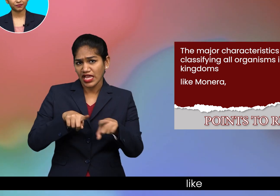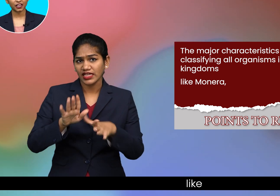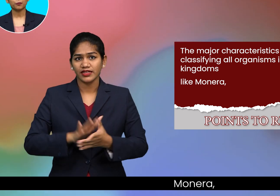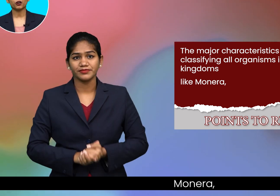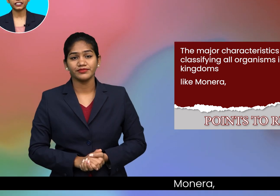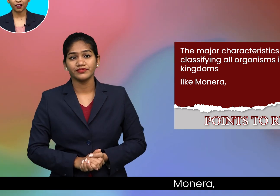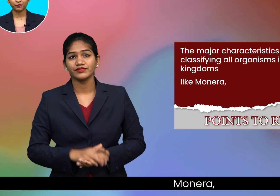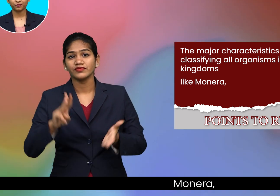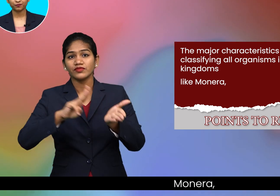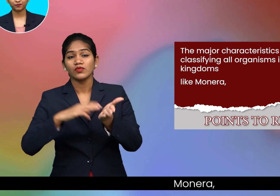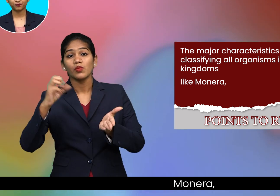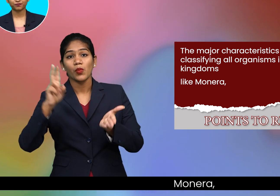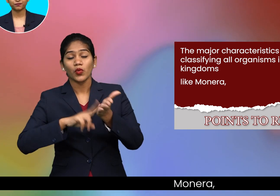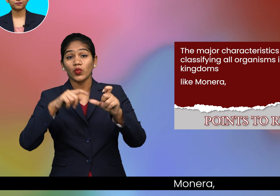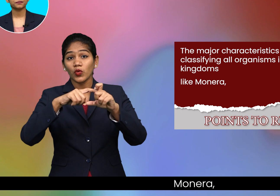Monera.